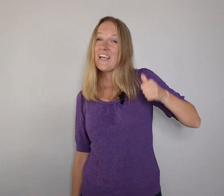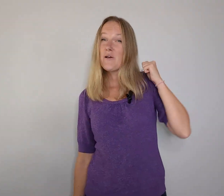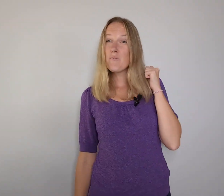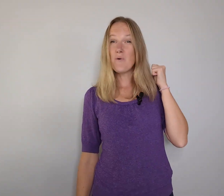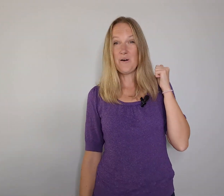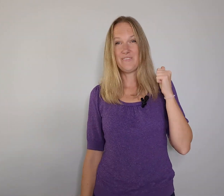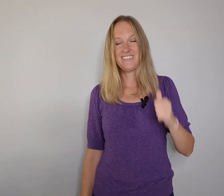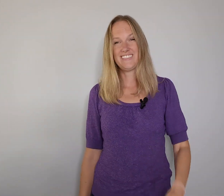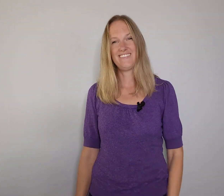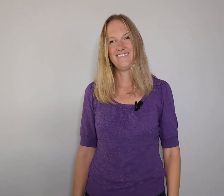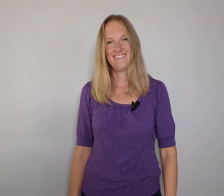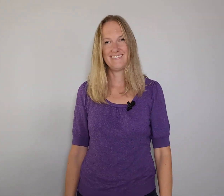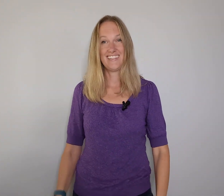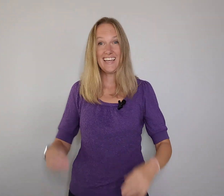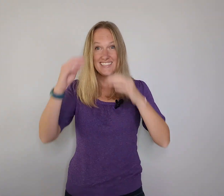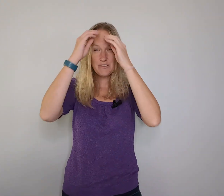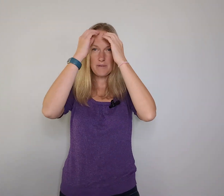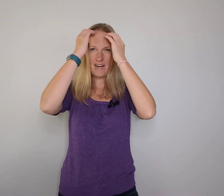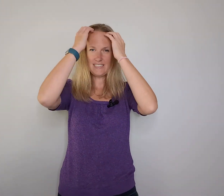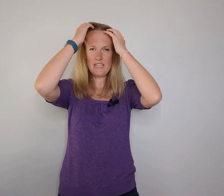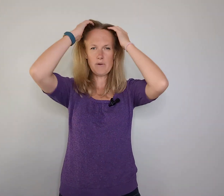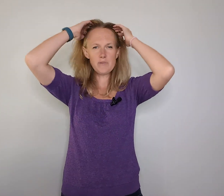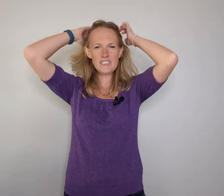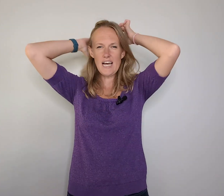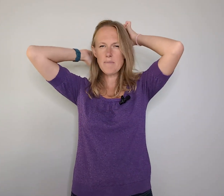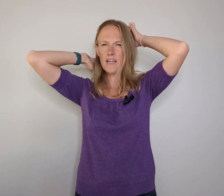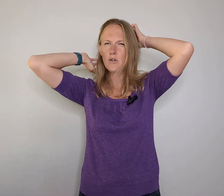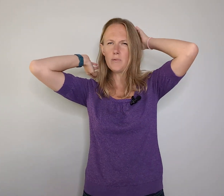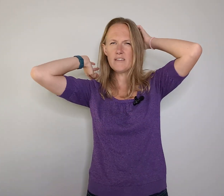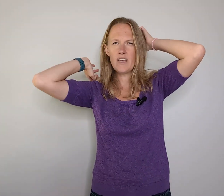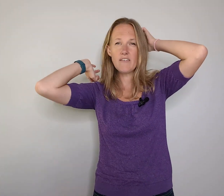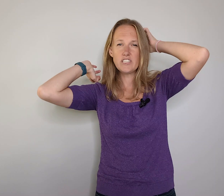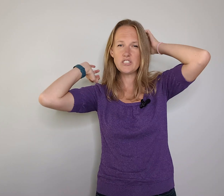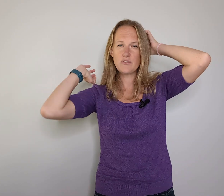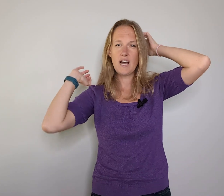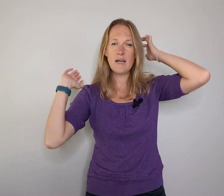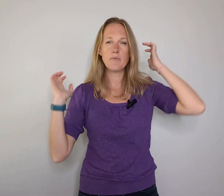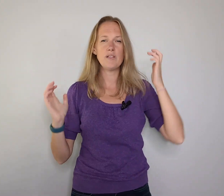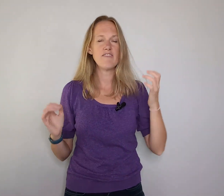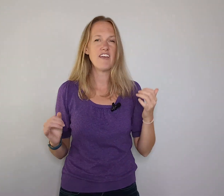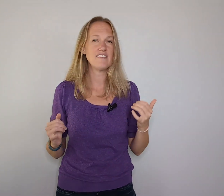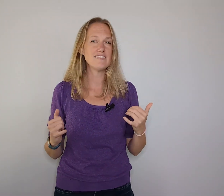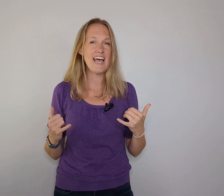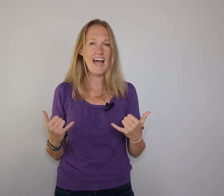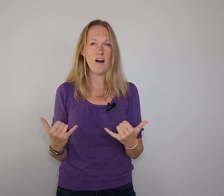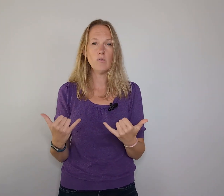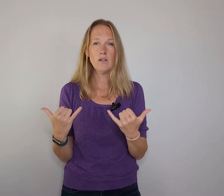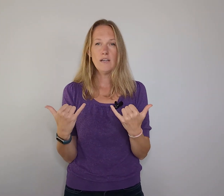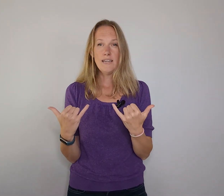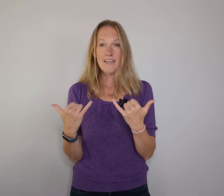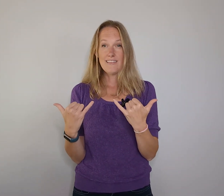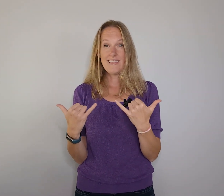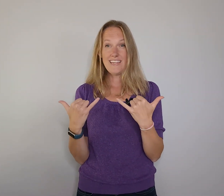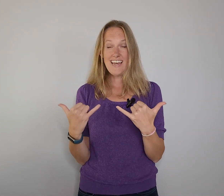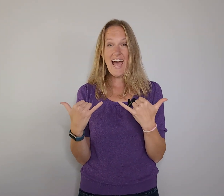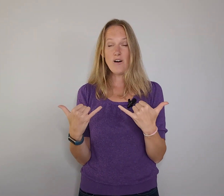He won't. Okay, do you want to practice that one more time? I don't believe I ever described will he fail now. The now